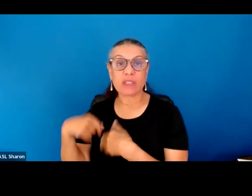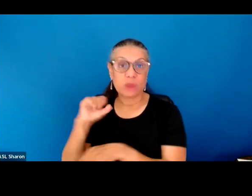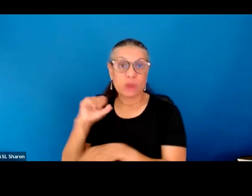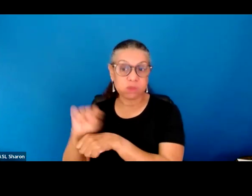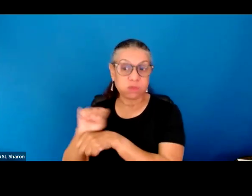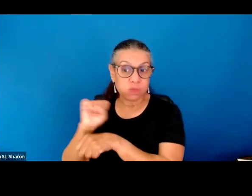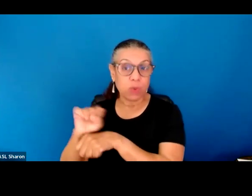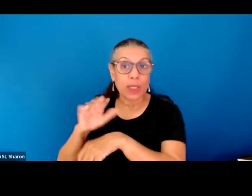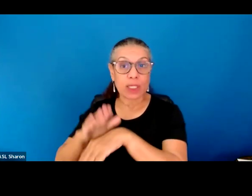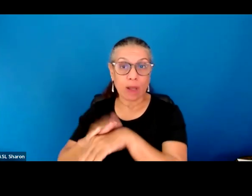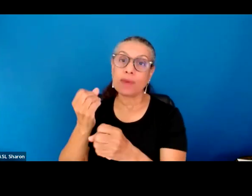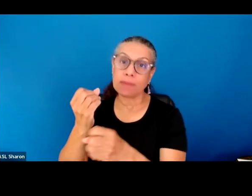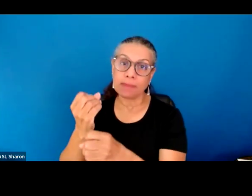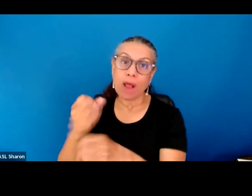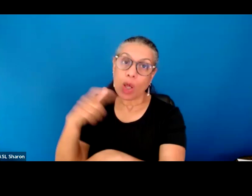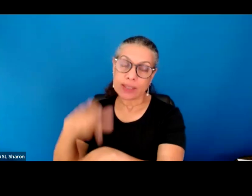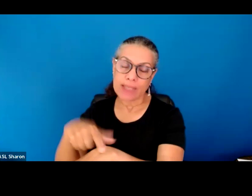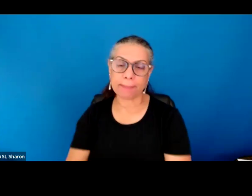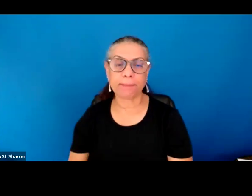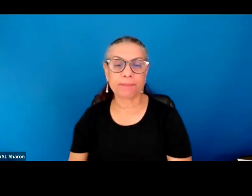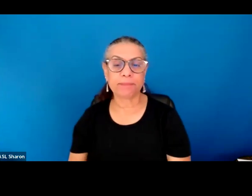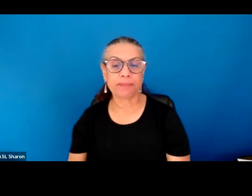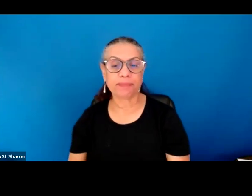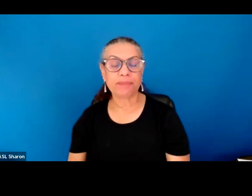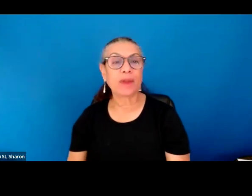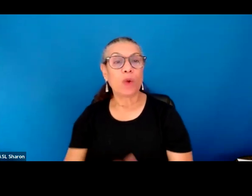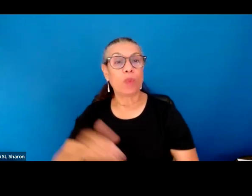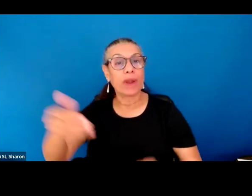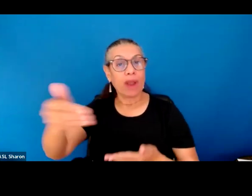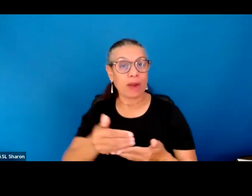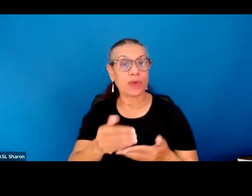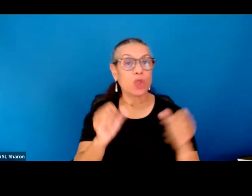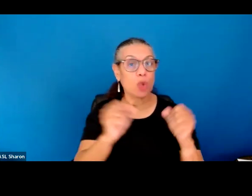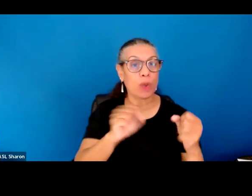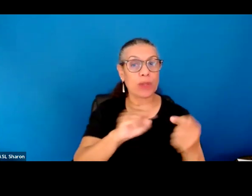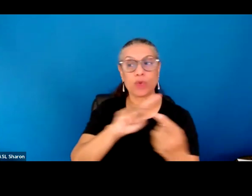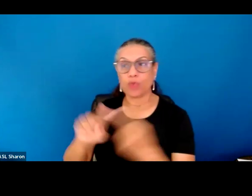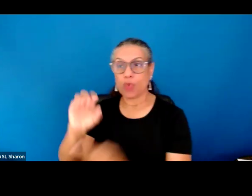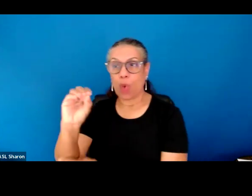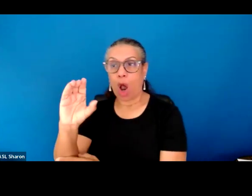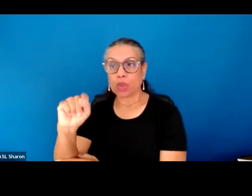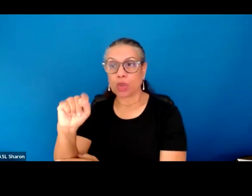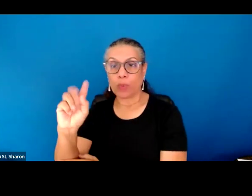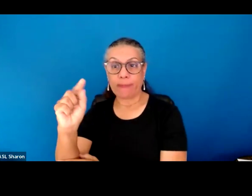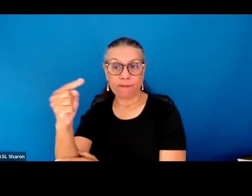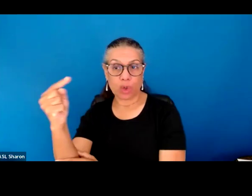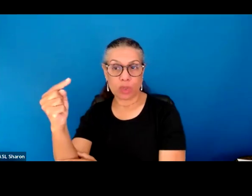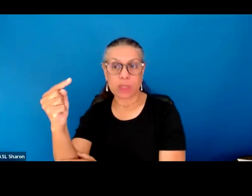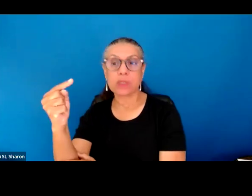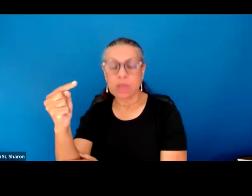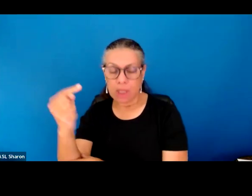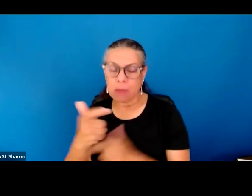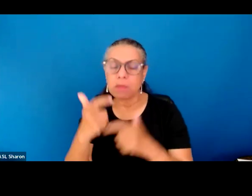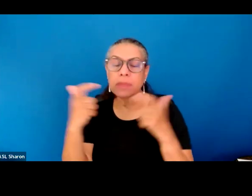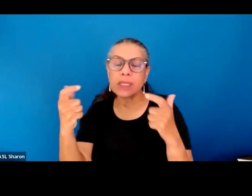for a while. Hiring began in the late winter and will continue through October 1st. It's been a tremendous success